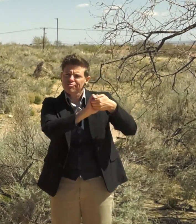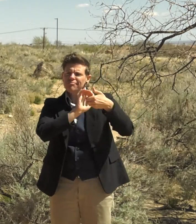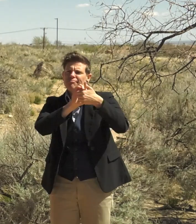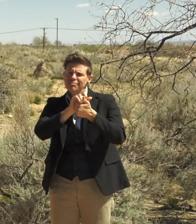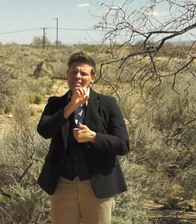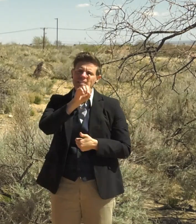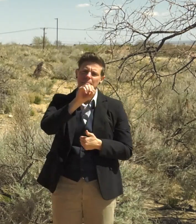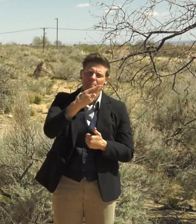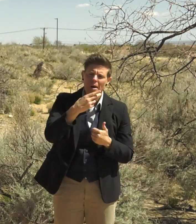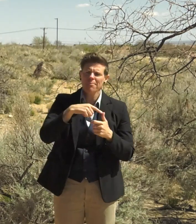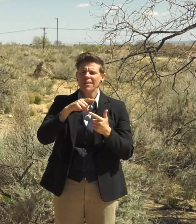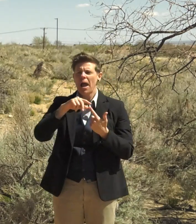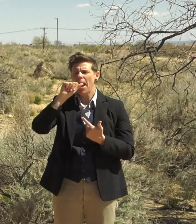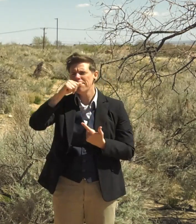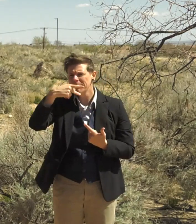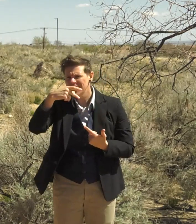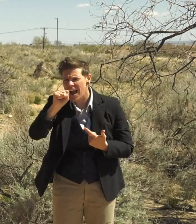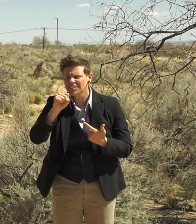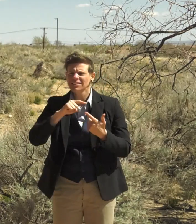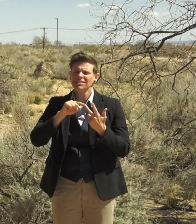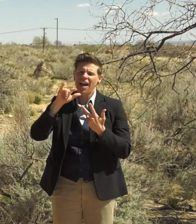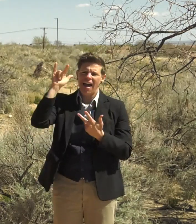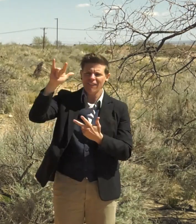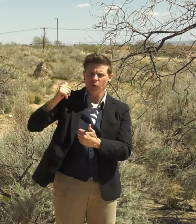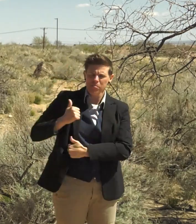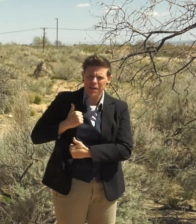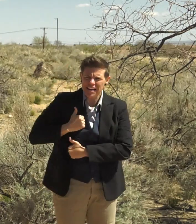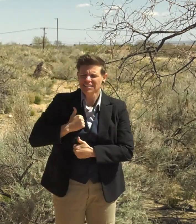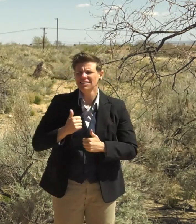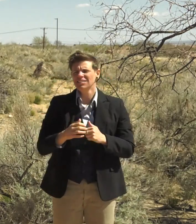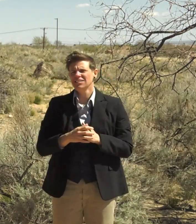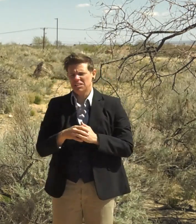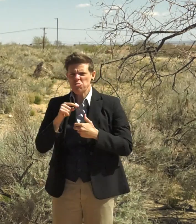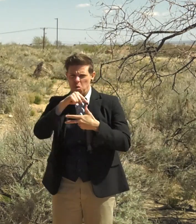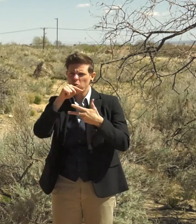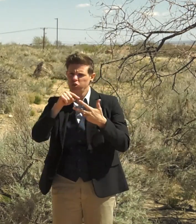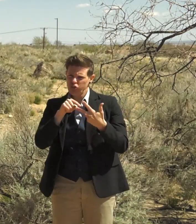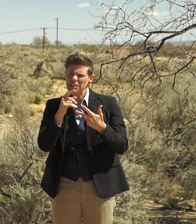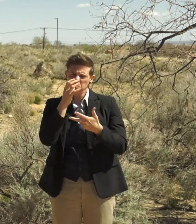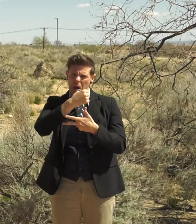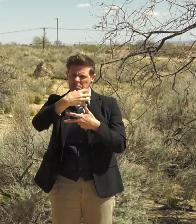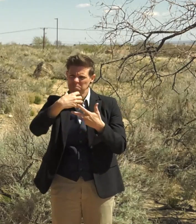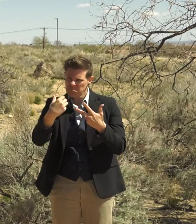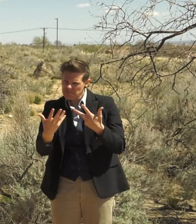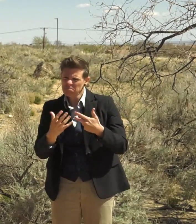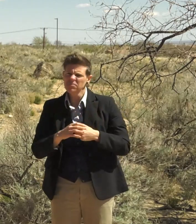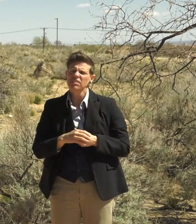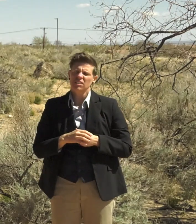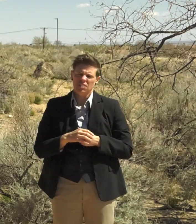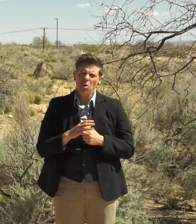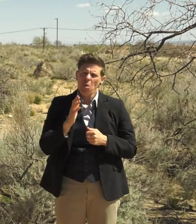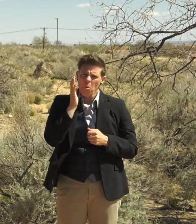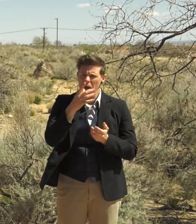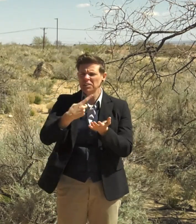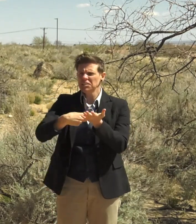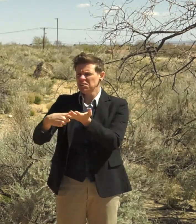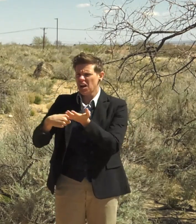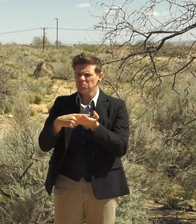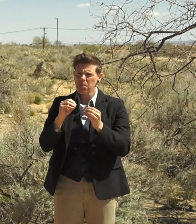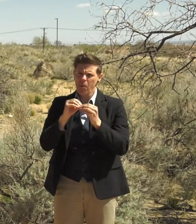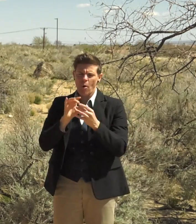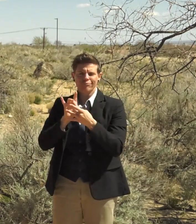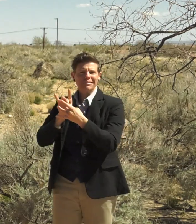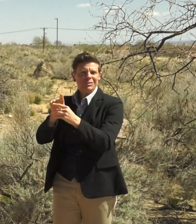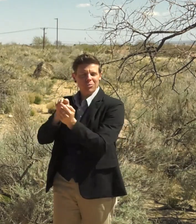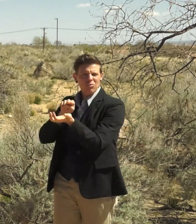Base. Then we're going to give a face covering update. We're also going to talk a little bit about our nursing homes and the continuing testing